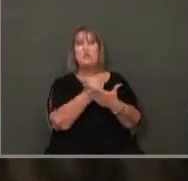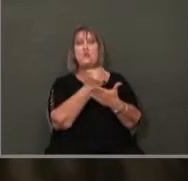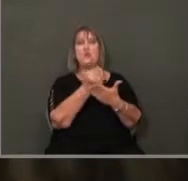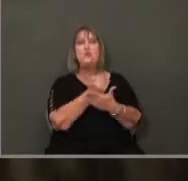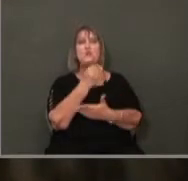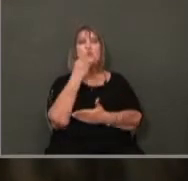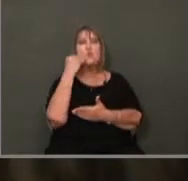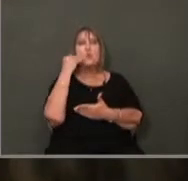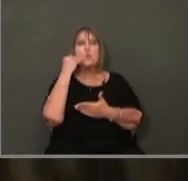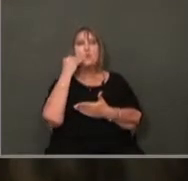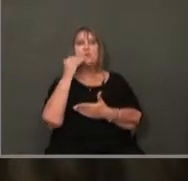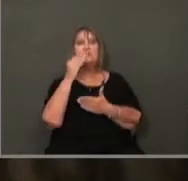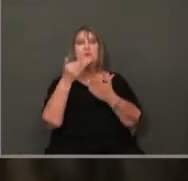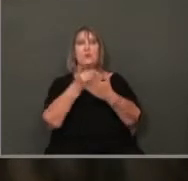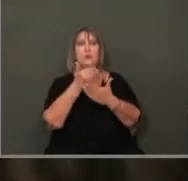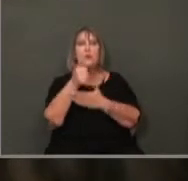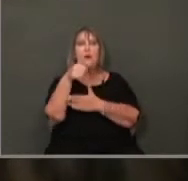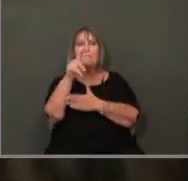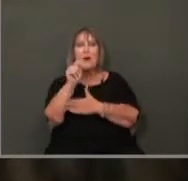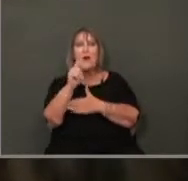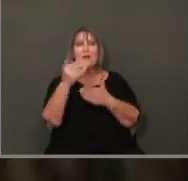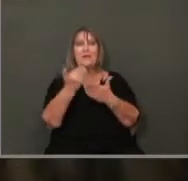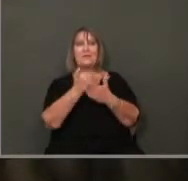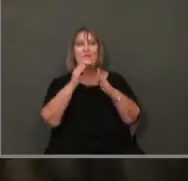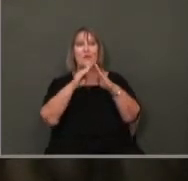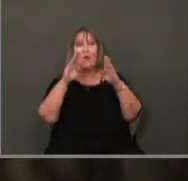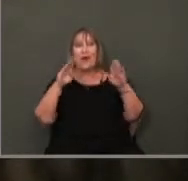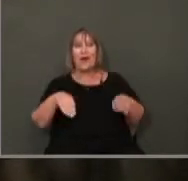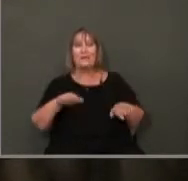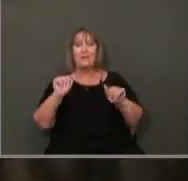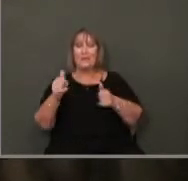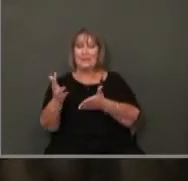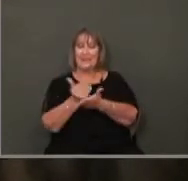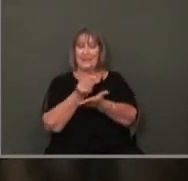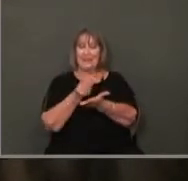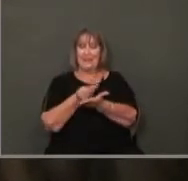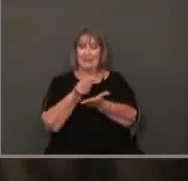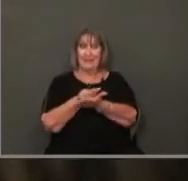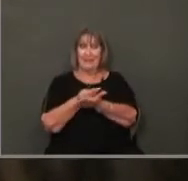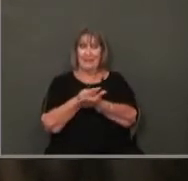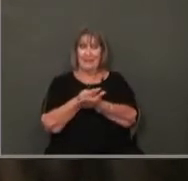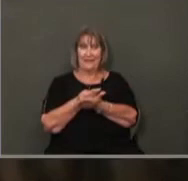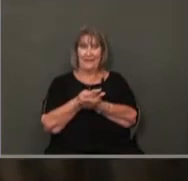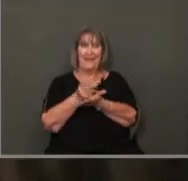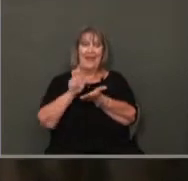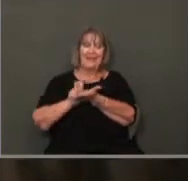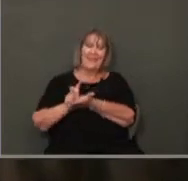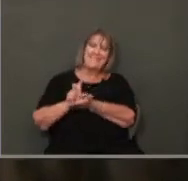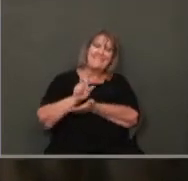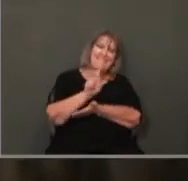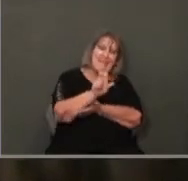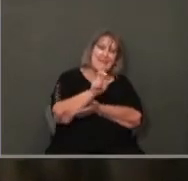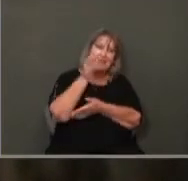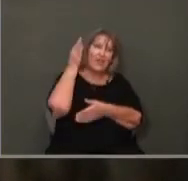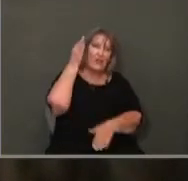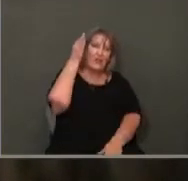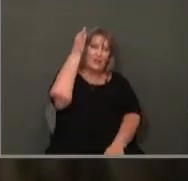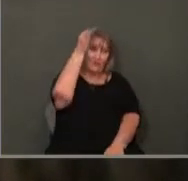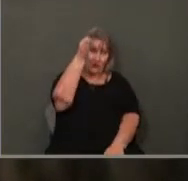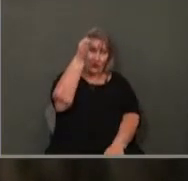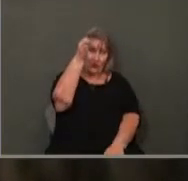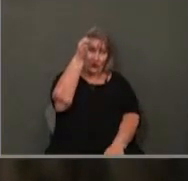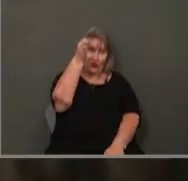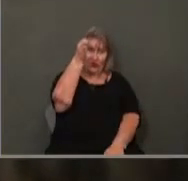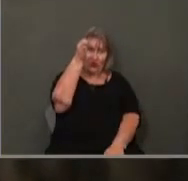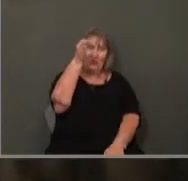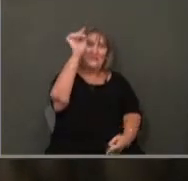to San Antonio, we are investing in a future less complicated for the ones that are